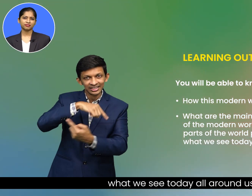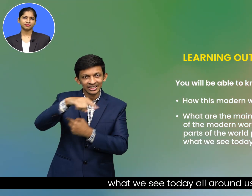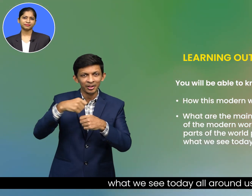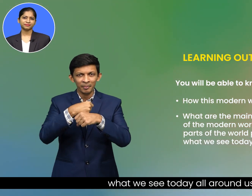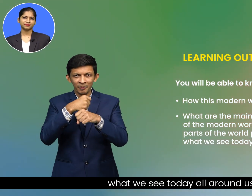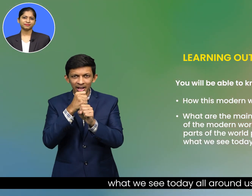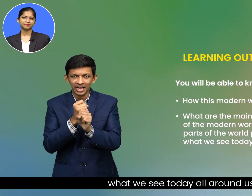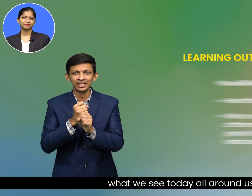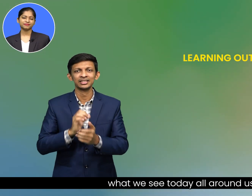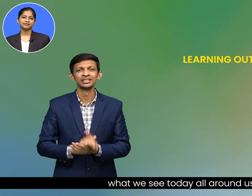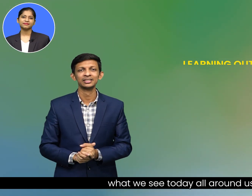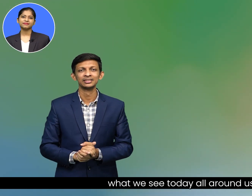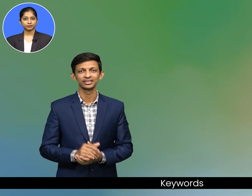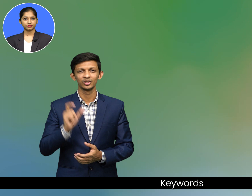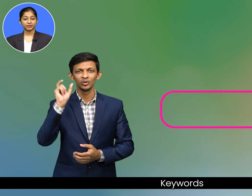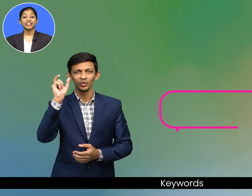us.